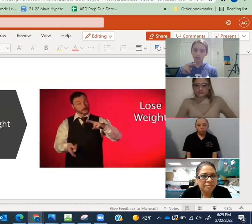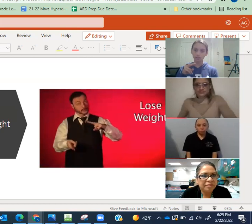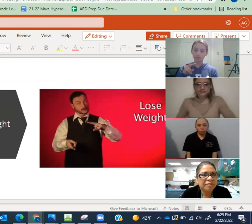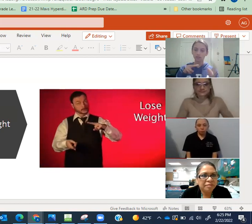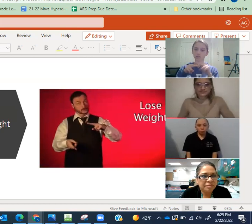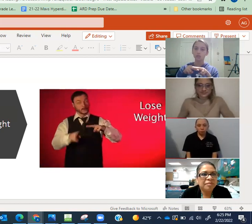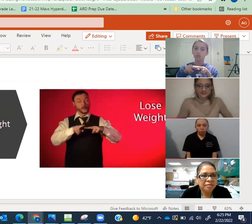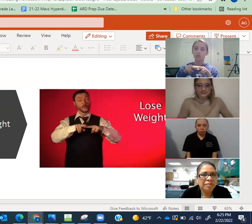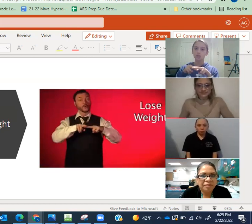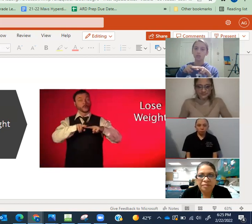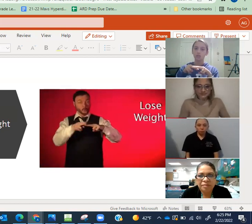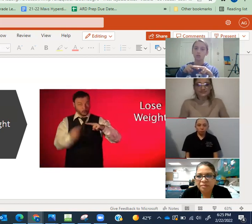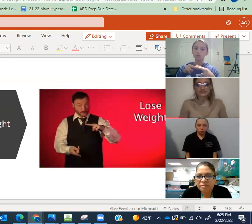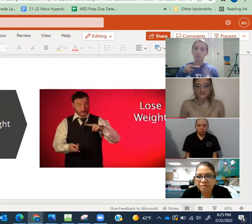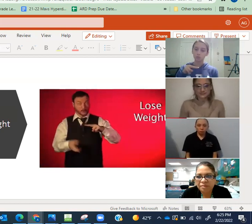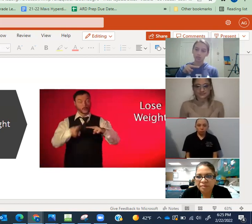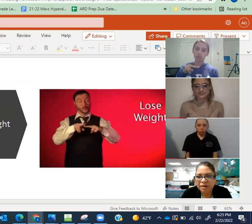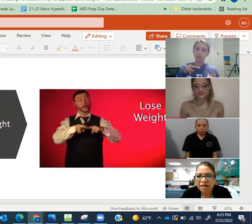Lose weight.